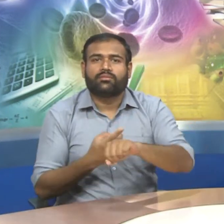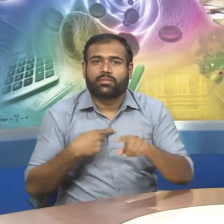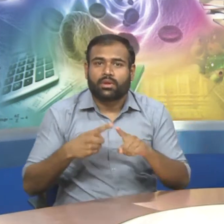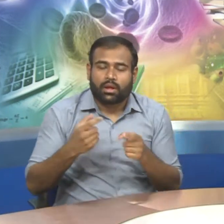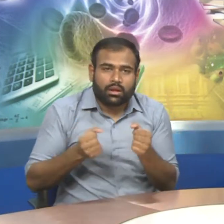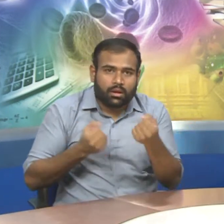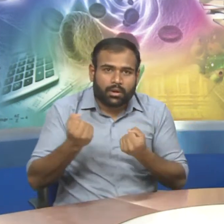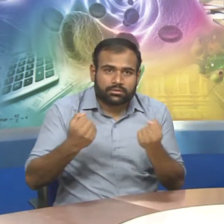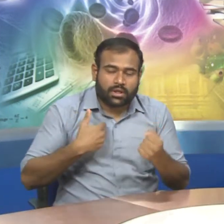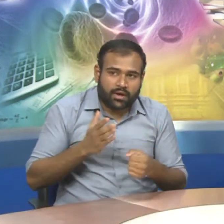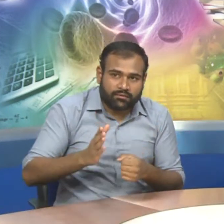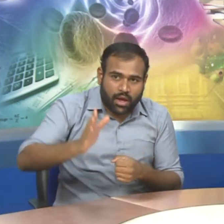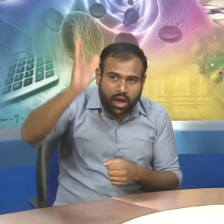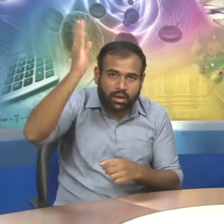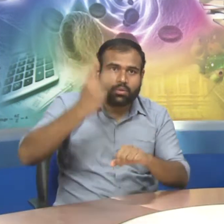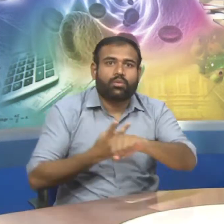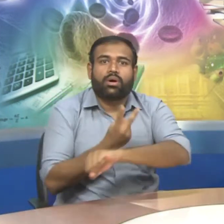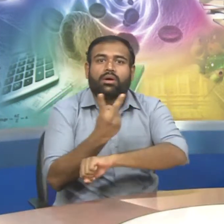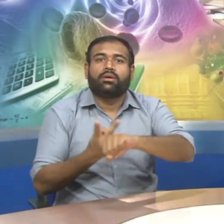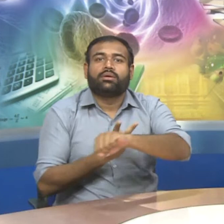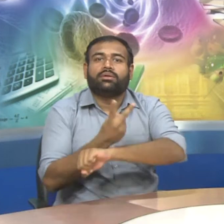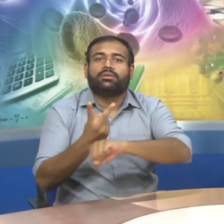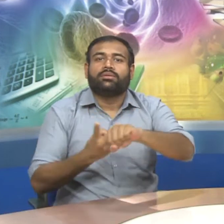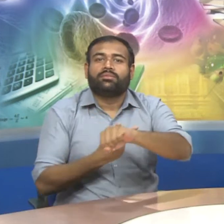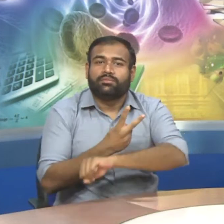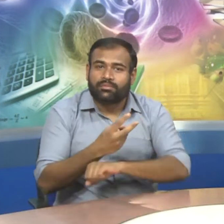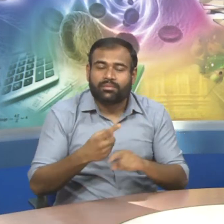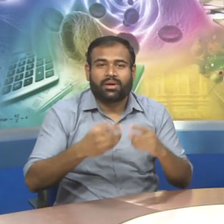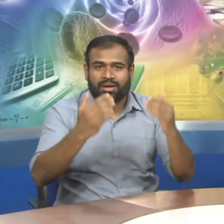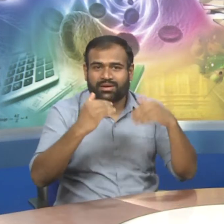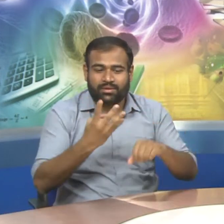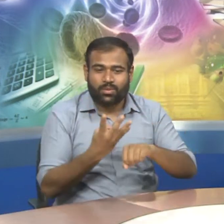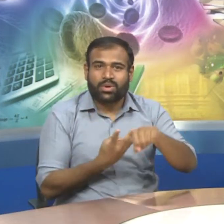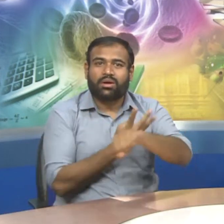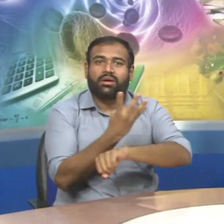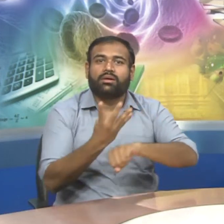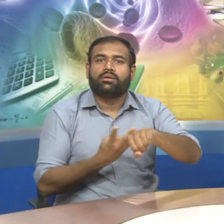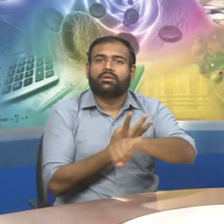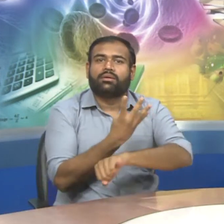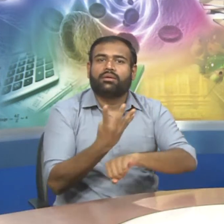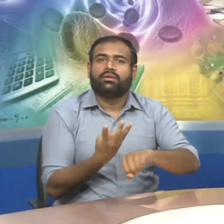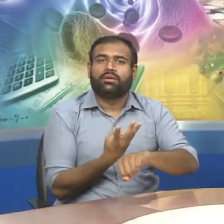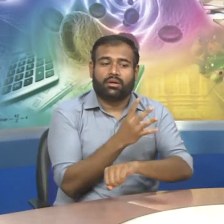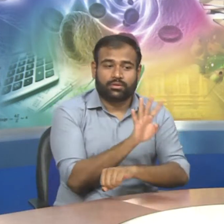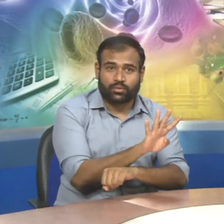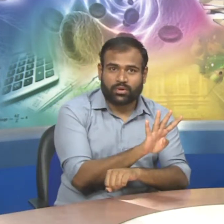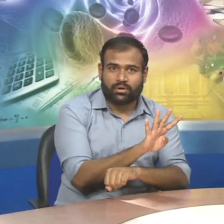we use these two signs together, number and hour. So it took me 2 hours, it took me 4